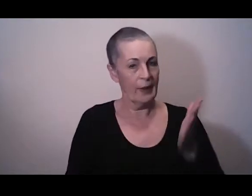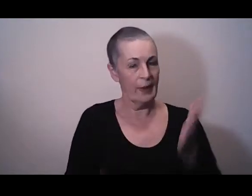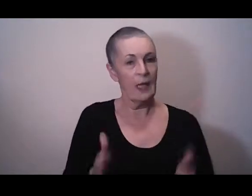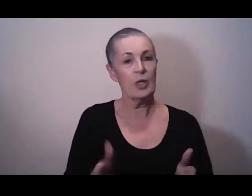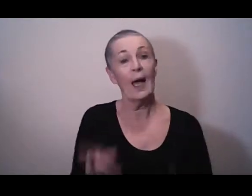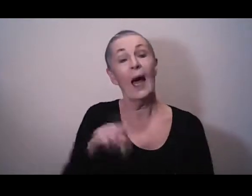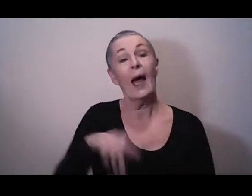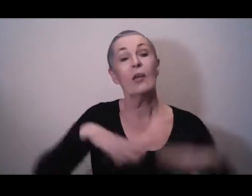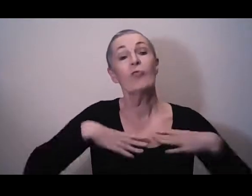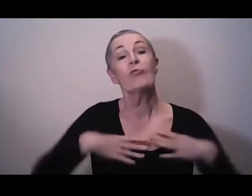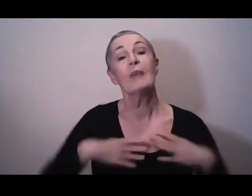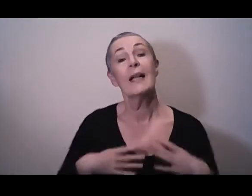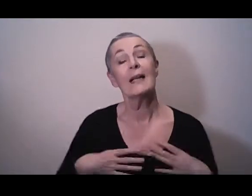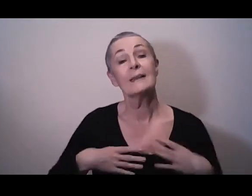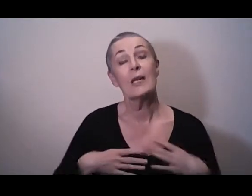your stomach.